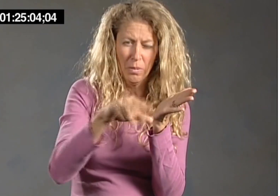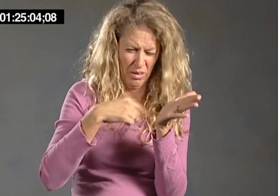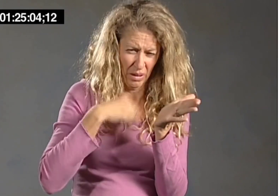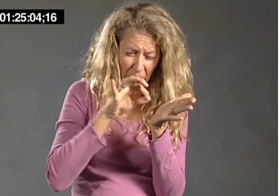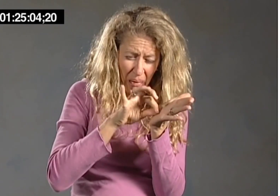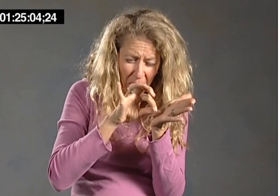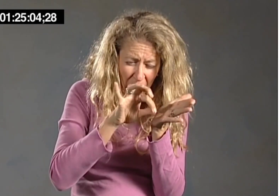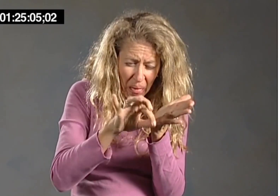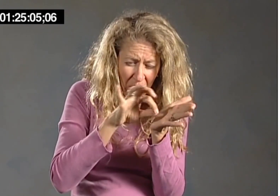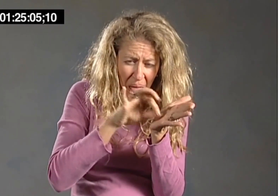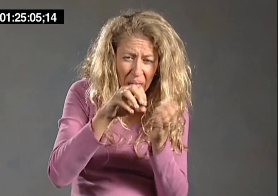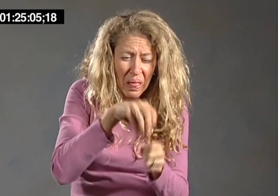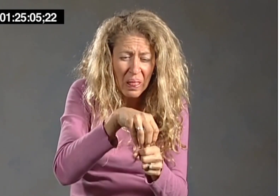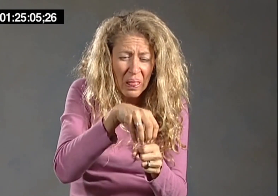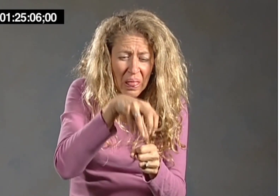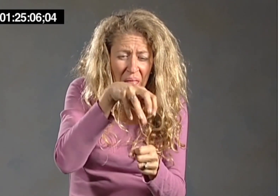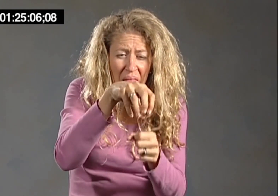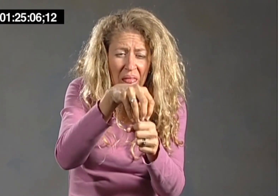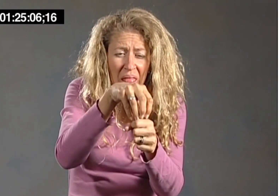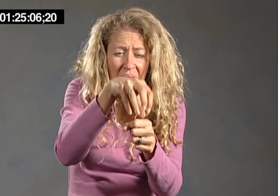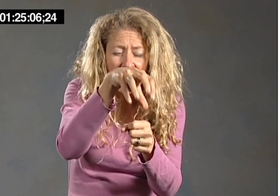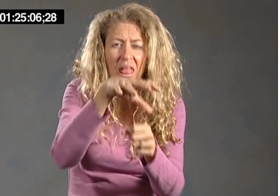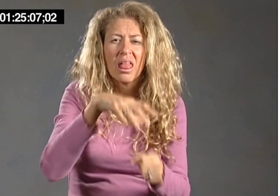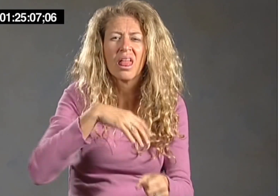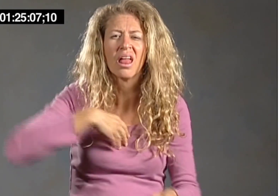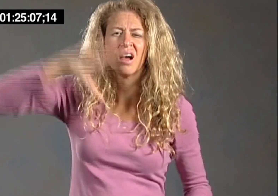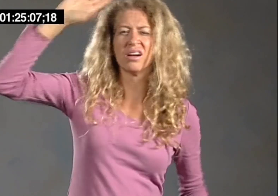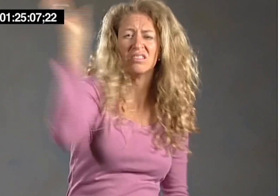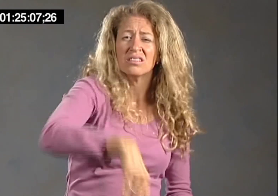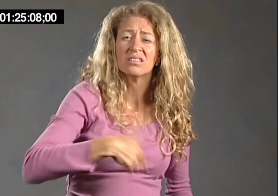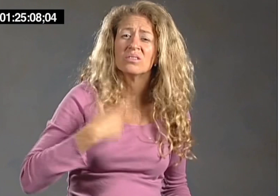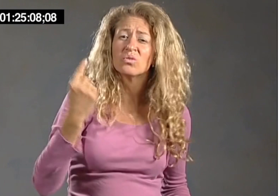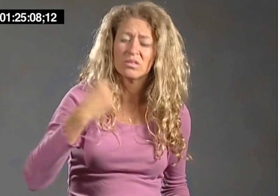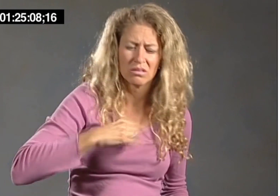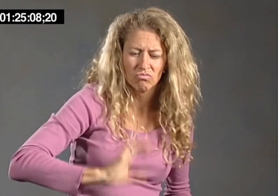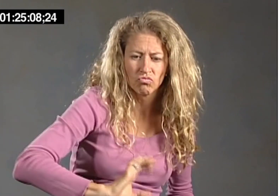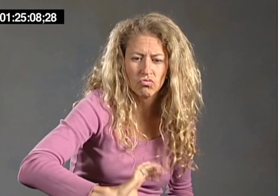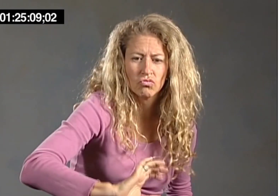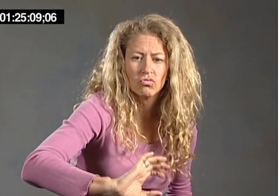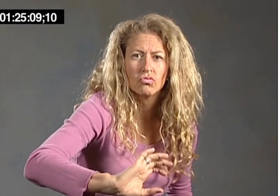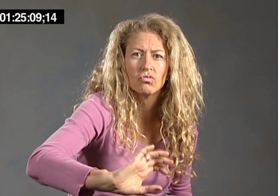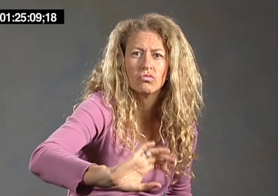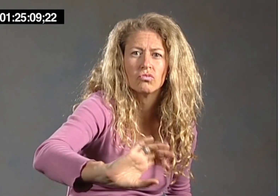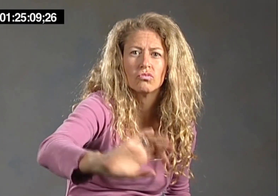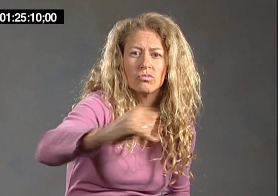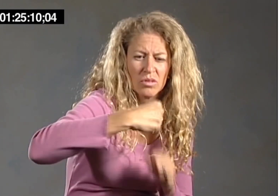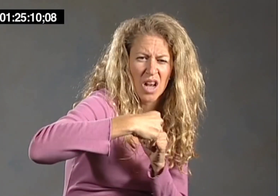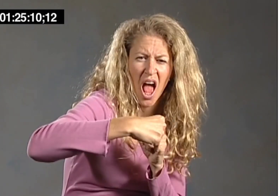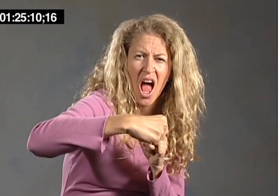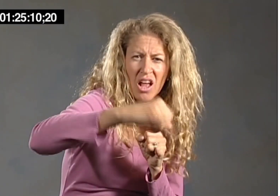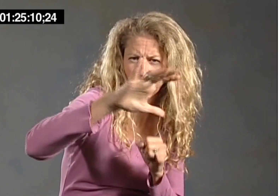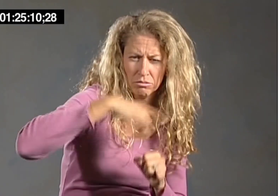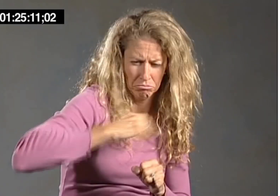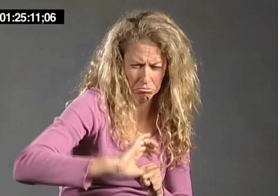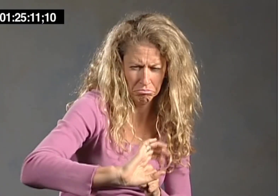meticulously, and they grew one by one. I was like, screw it, and start pouring the seeds in a line.